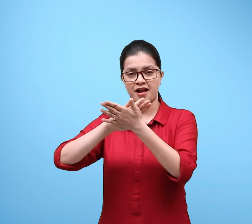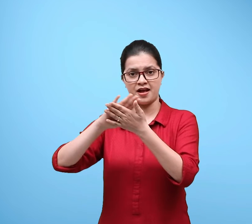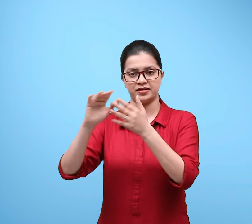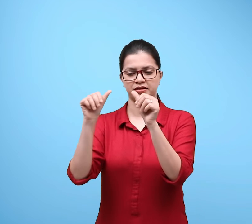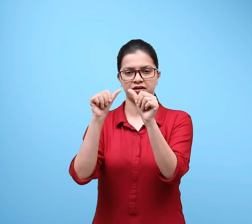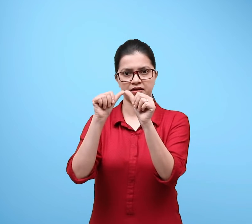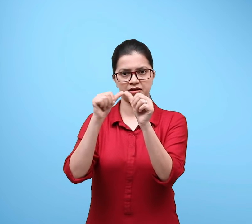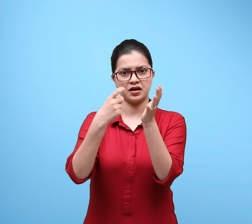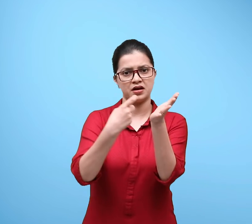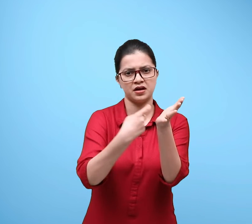hard,